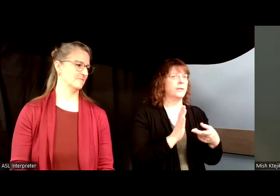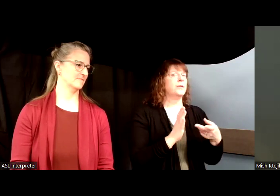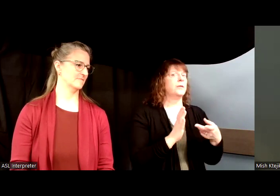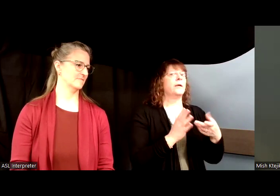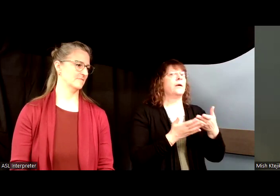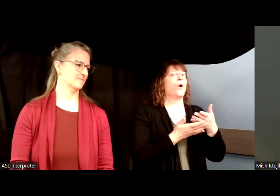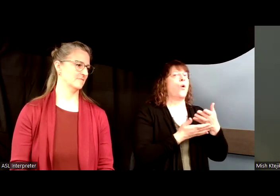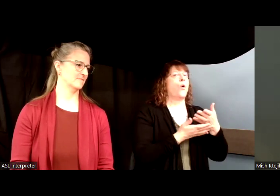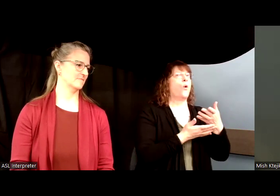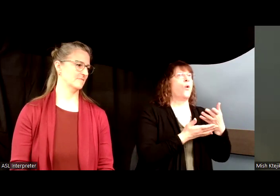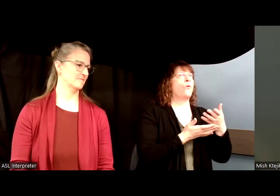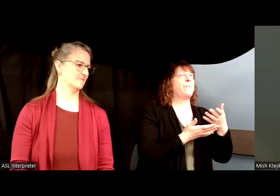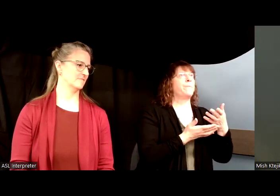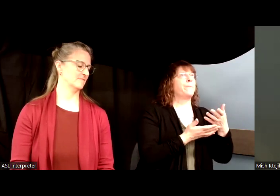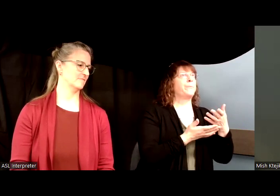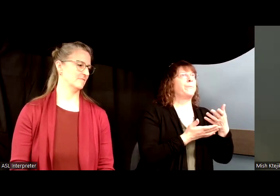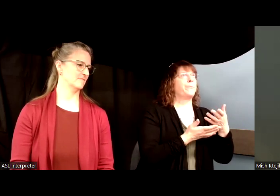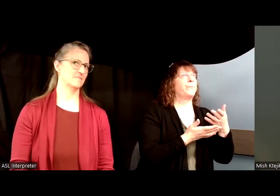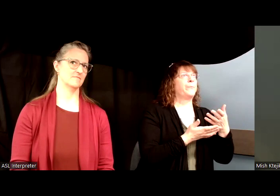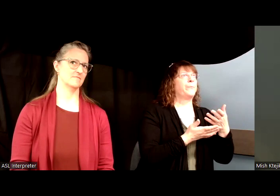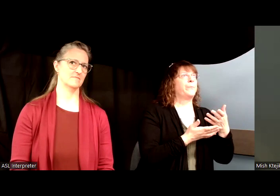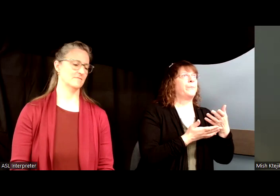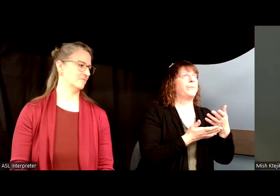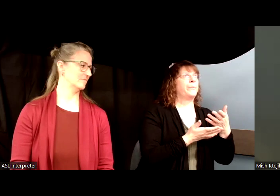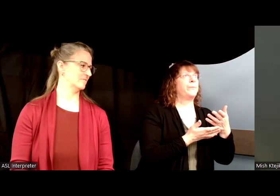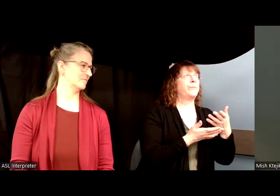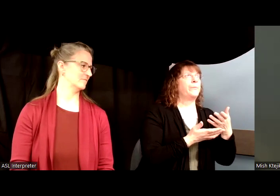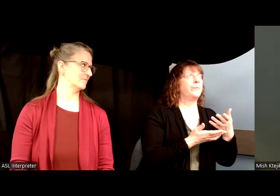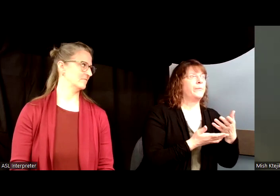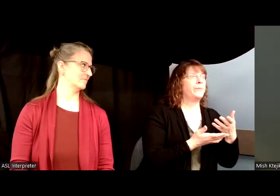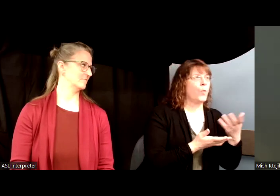when we say the HLO rules,